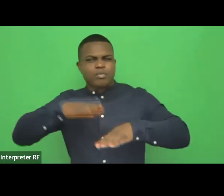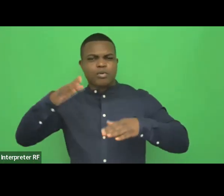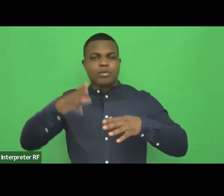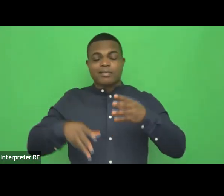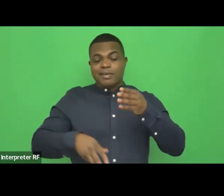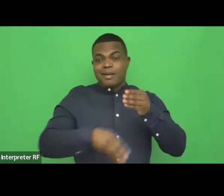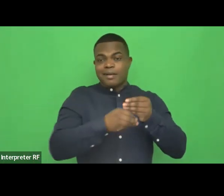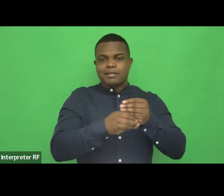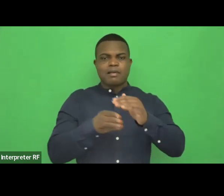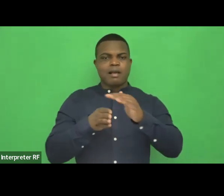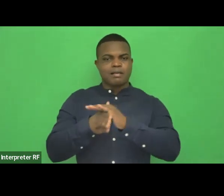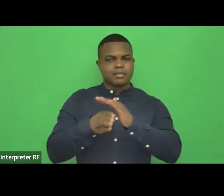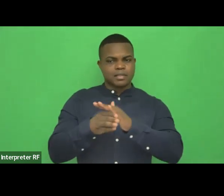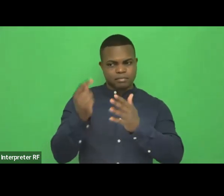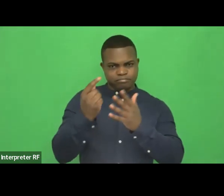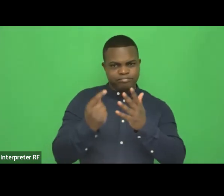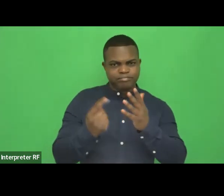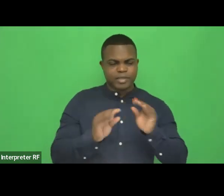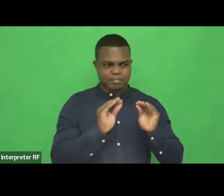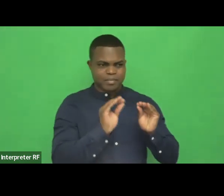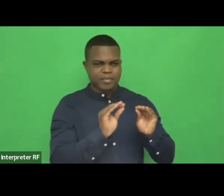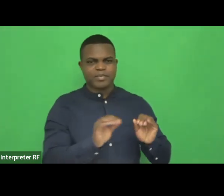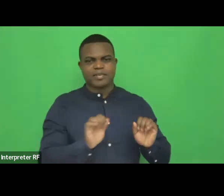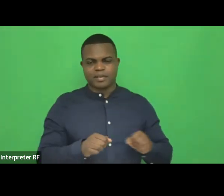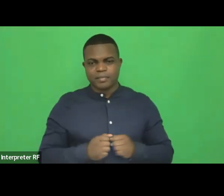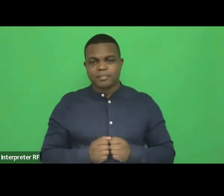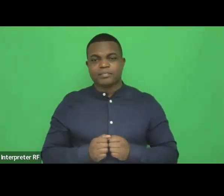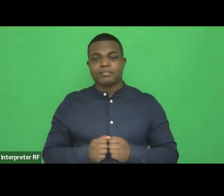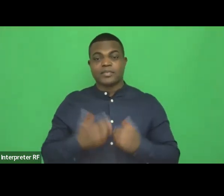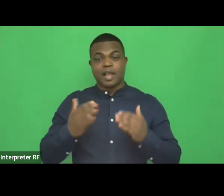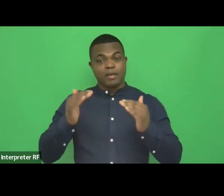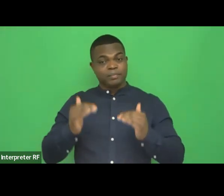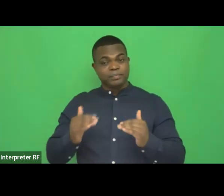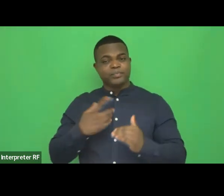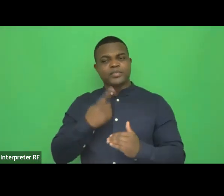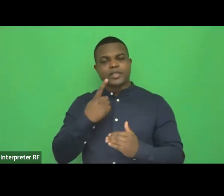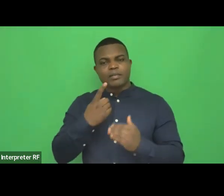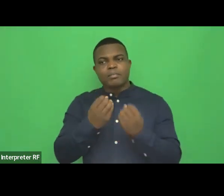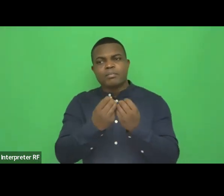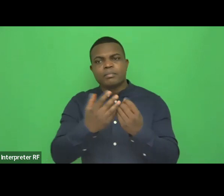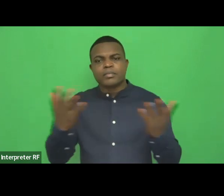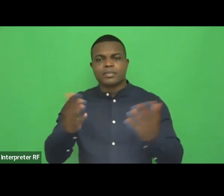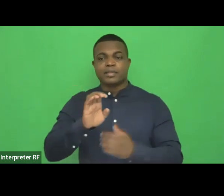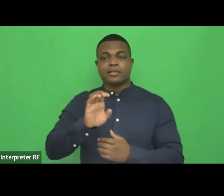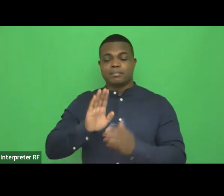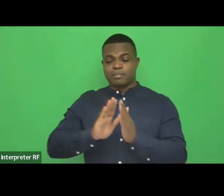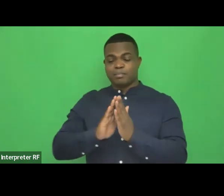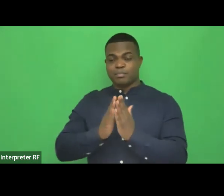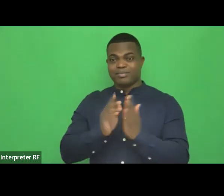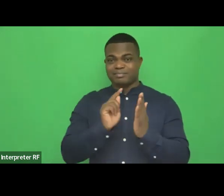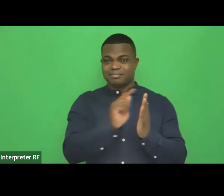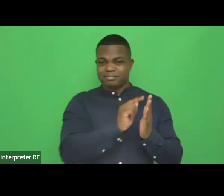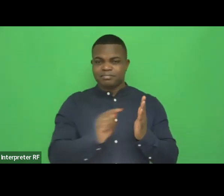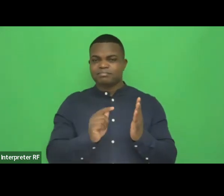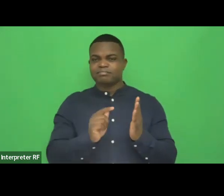80% of higher education textbooks are made in EPUB and read in EPUB. There are